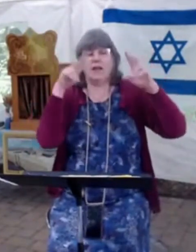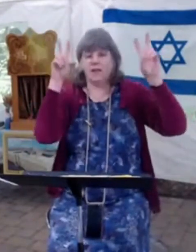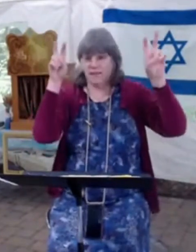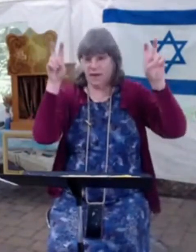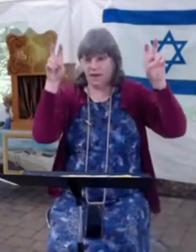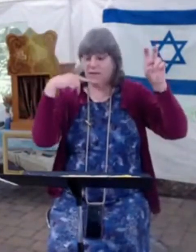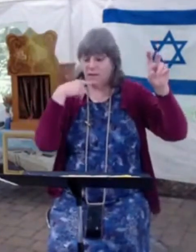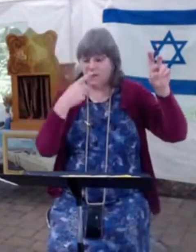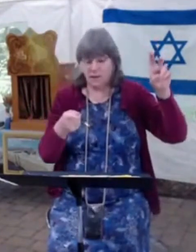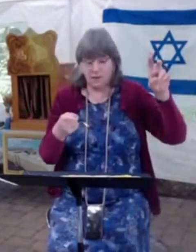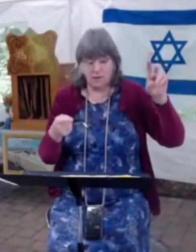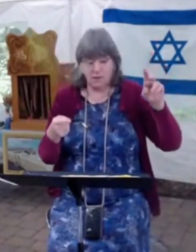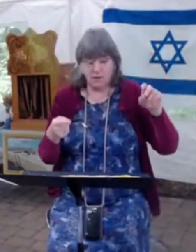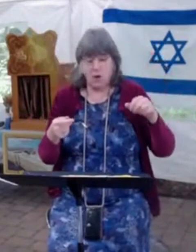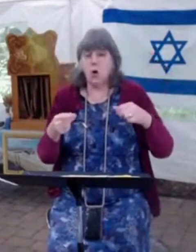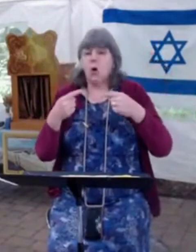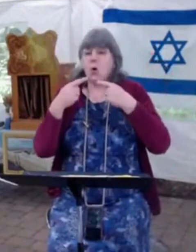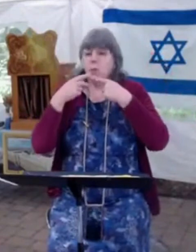says,